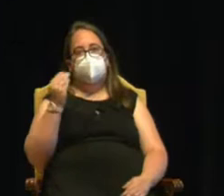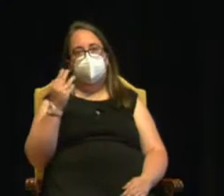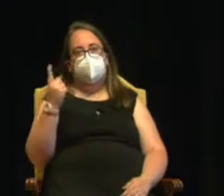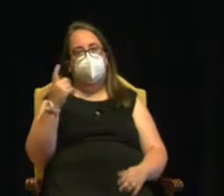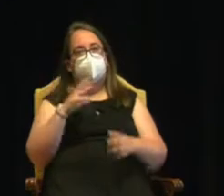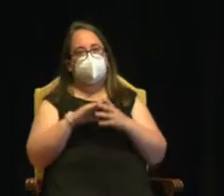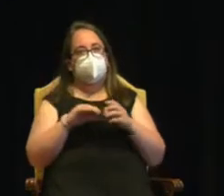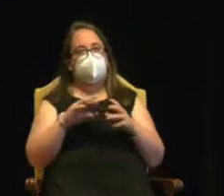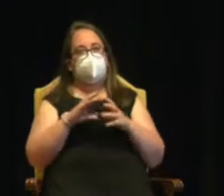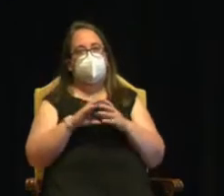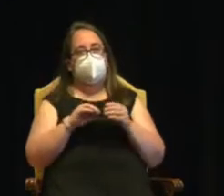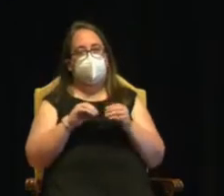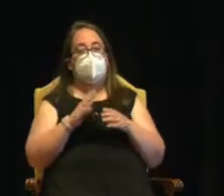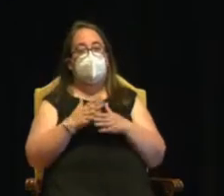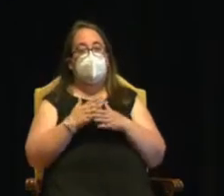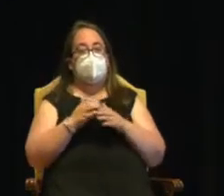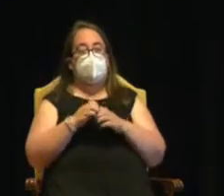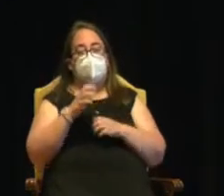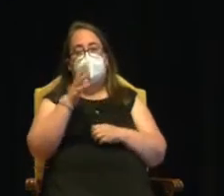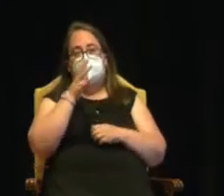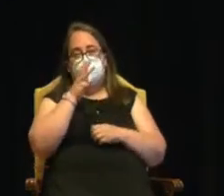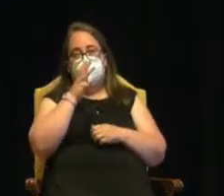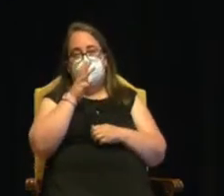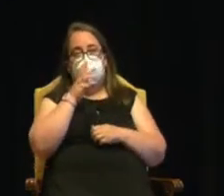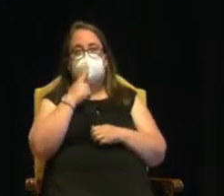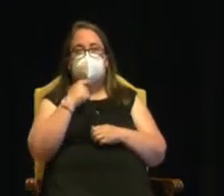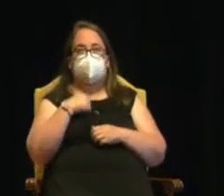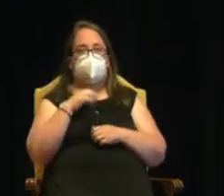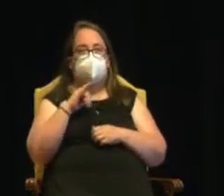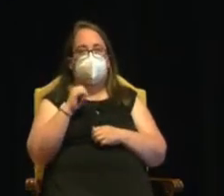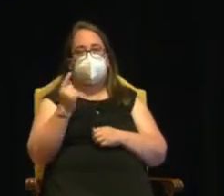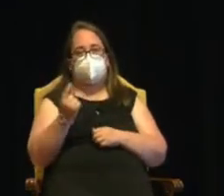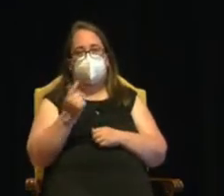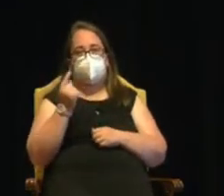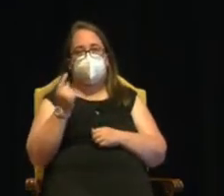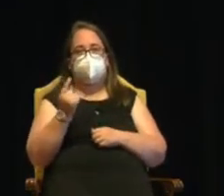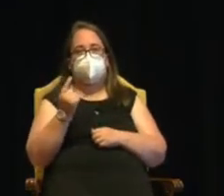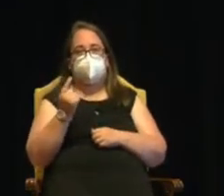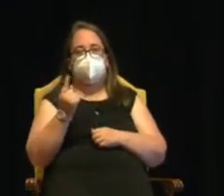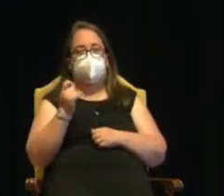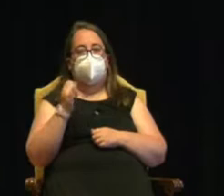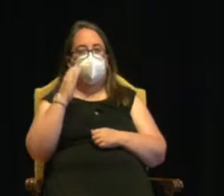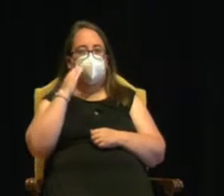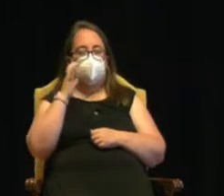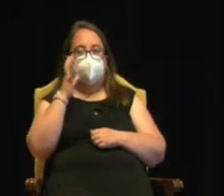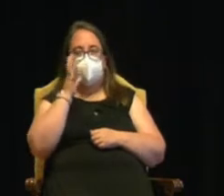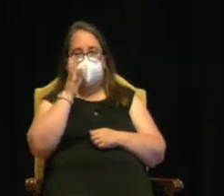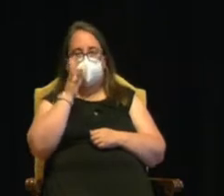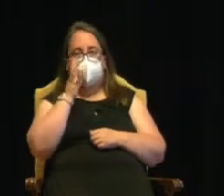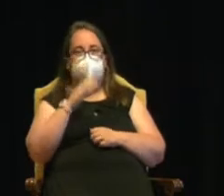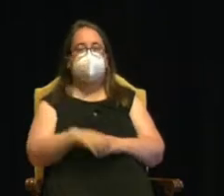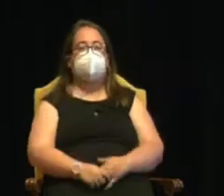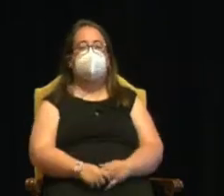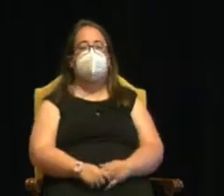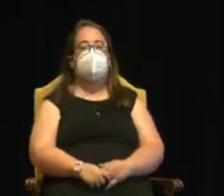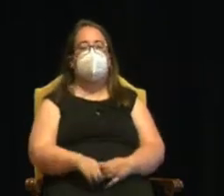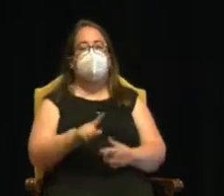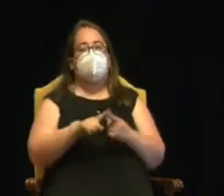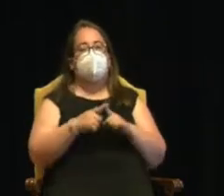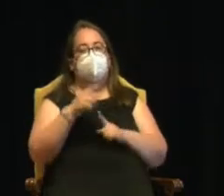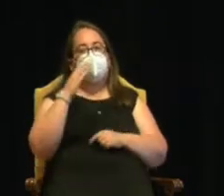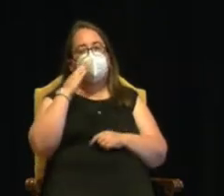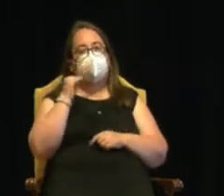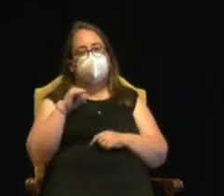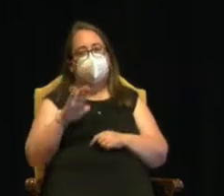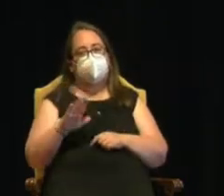she definitely shares that was shared with me by someone who knew her. I have a friend who knew her as a